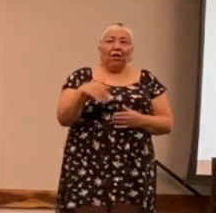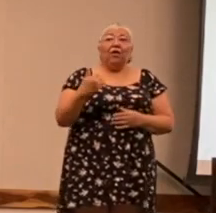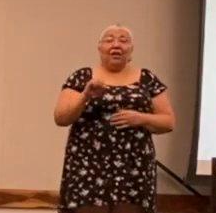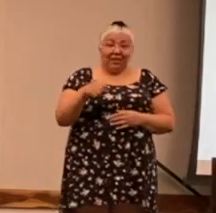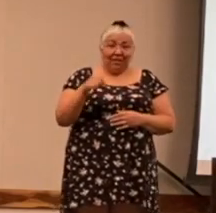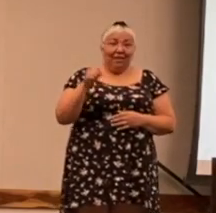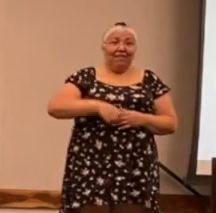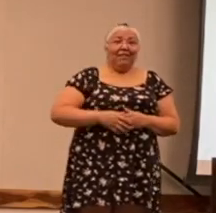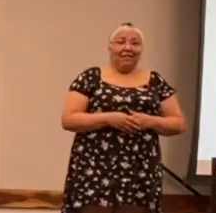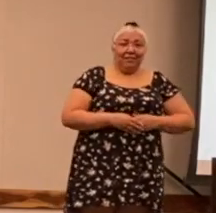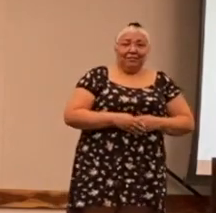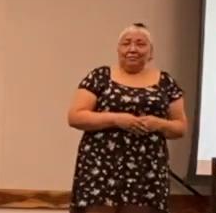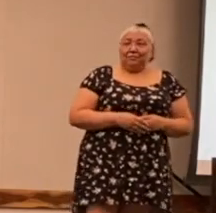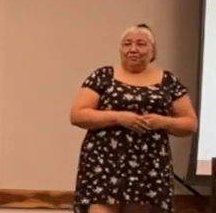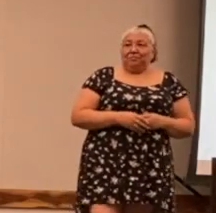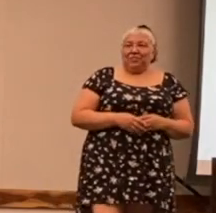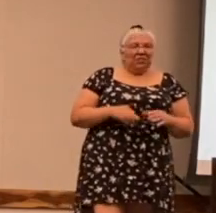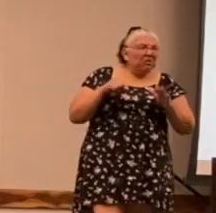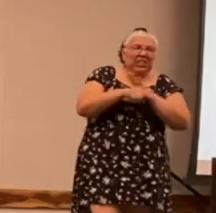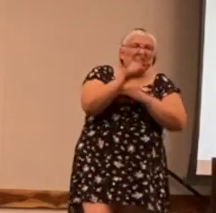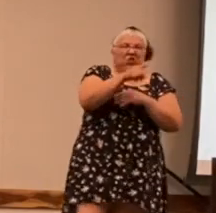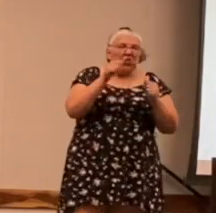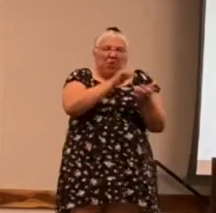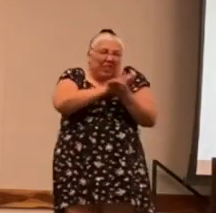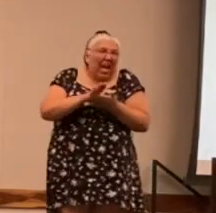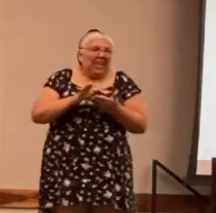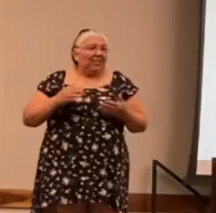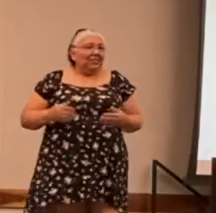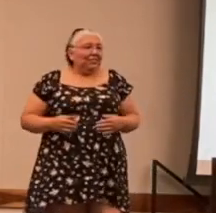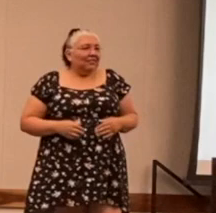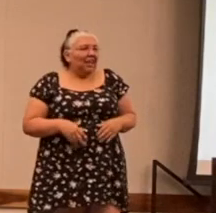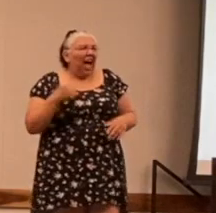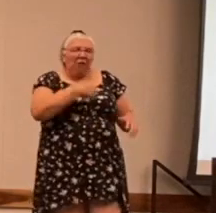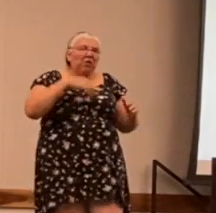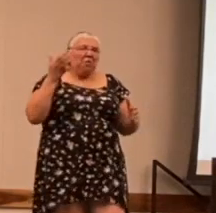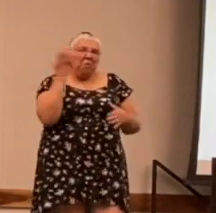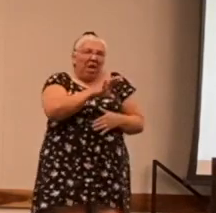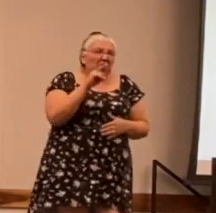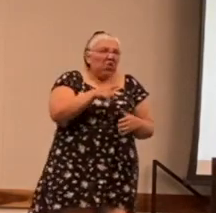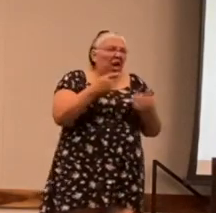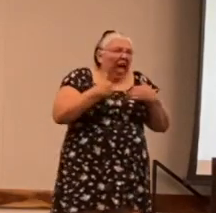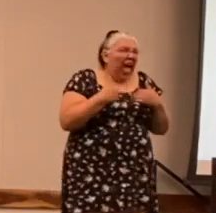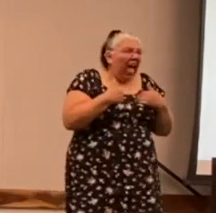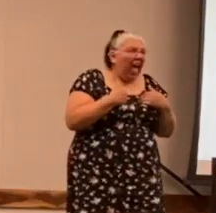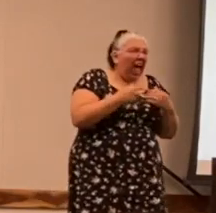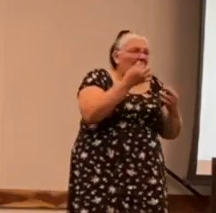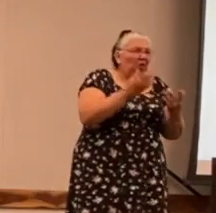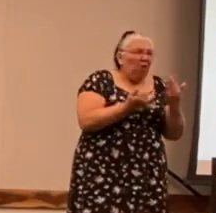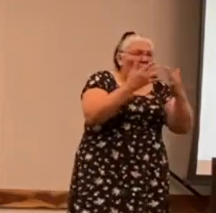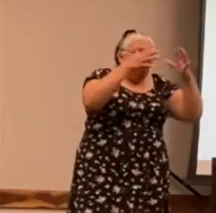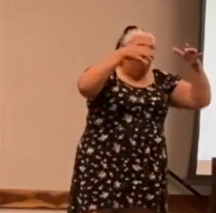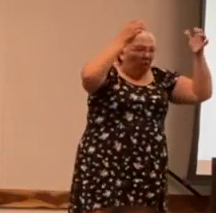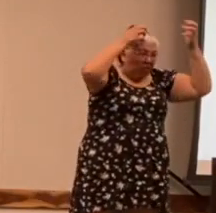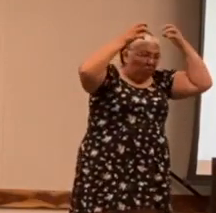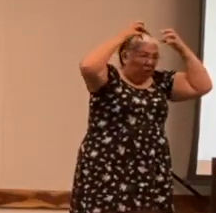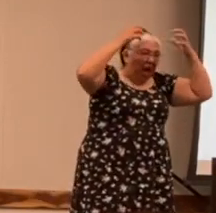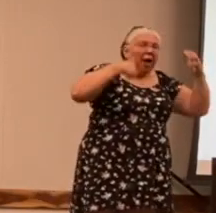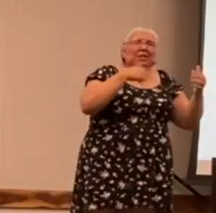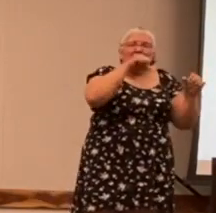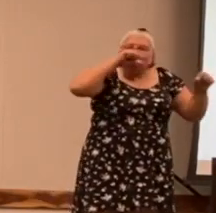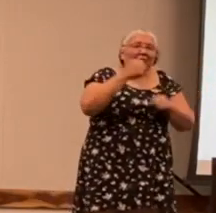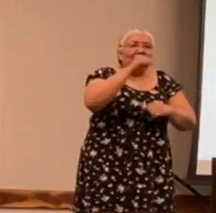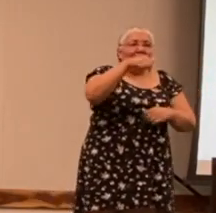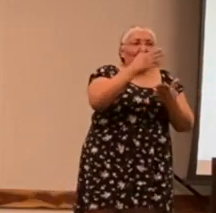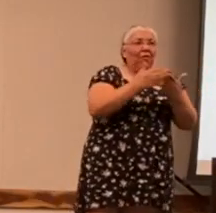yeah. I'm going to kill you with kindness. I'm going to make you carry some coal on your head. I'm going to love this part,